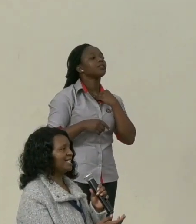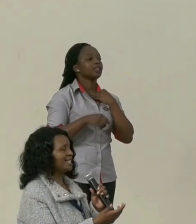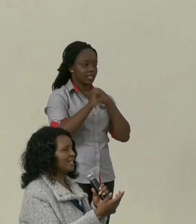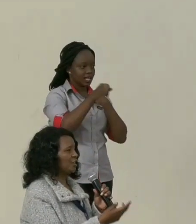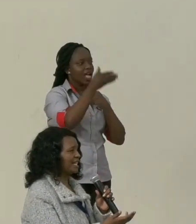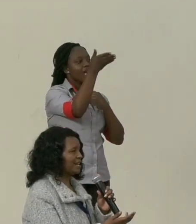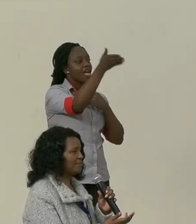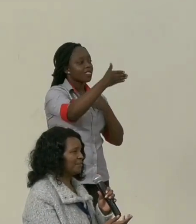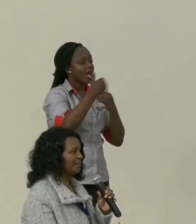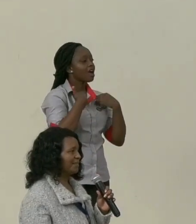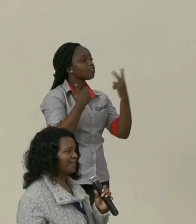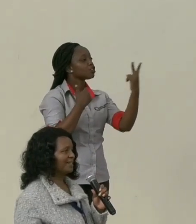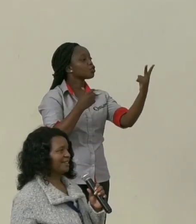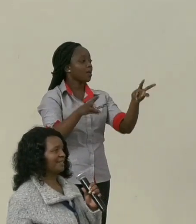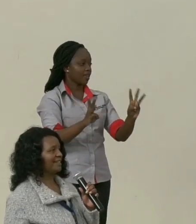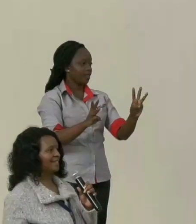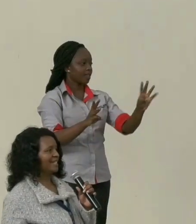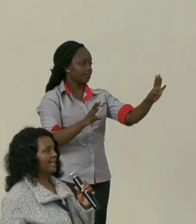There is rental income?